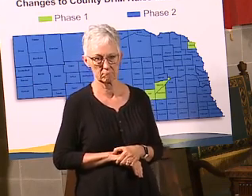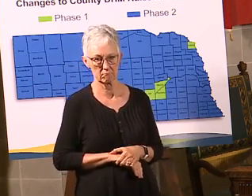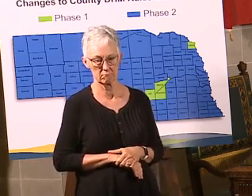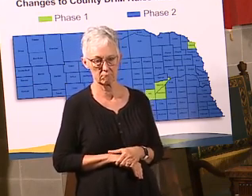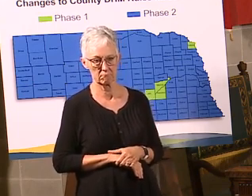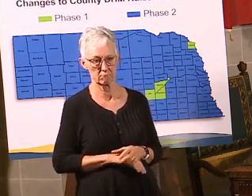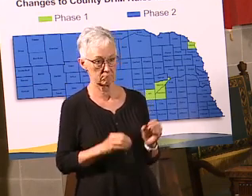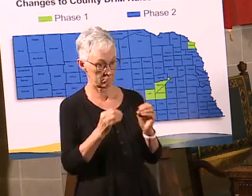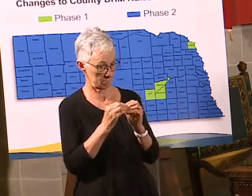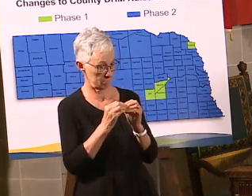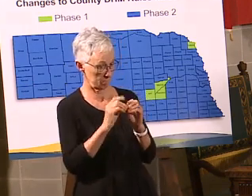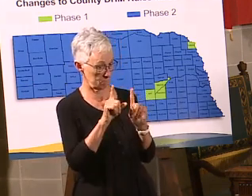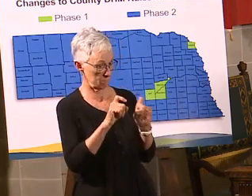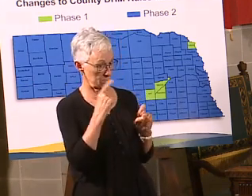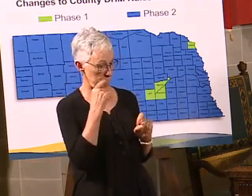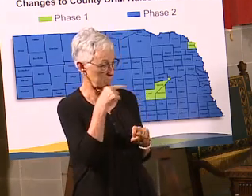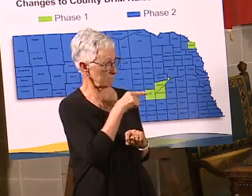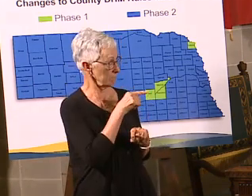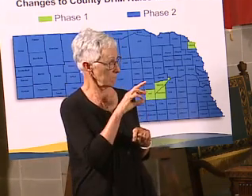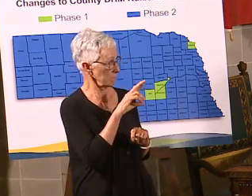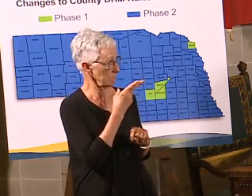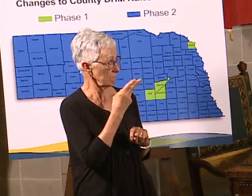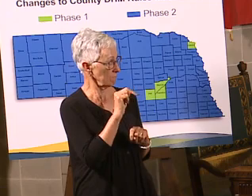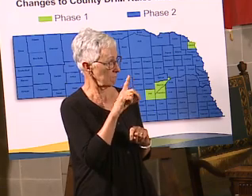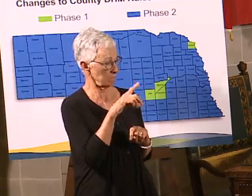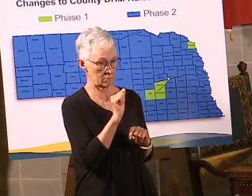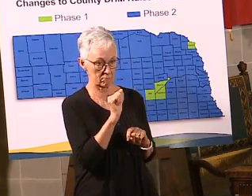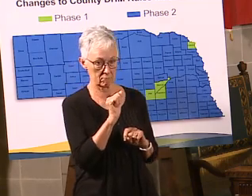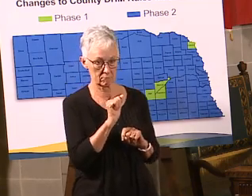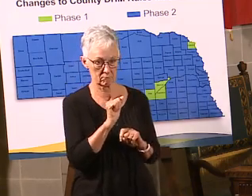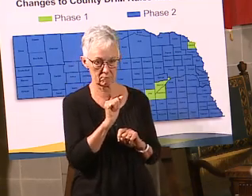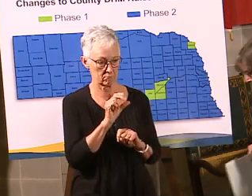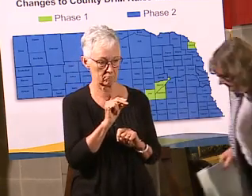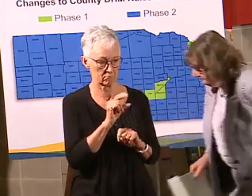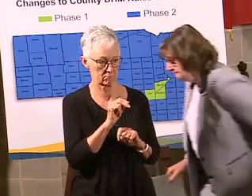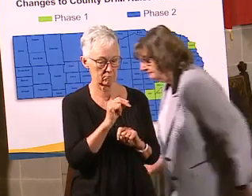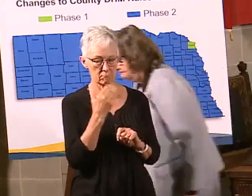Other questions for Rhonda? All right, thank you, Rhonda.